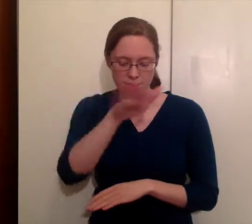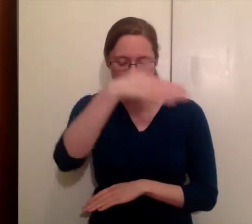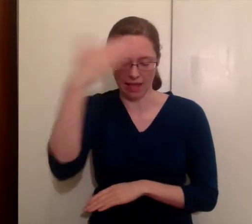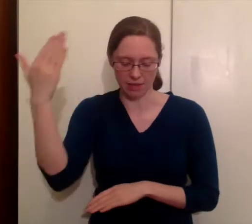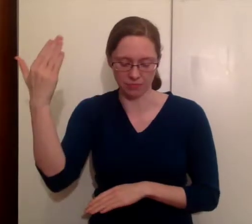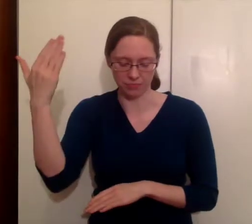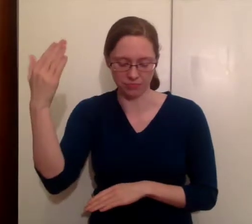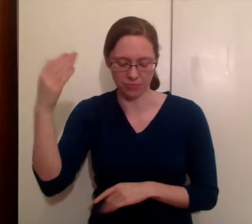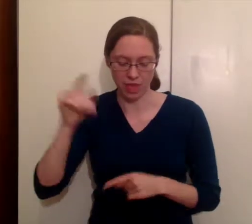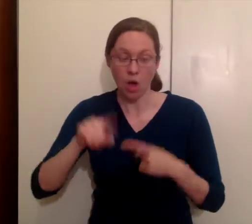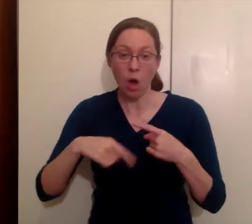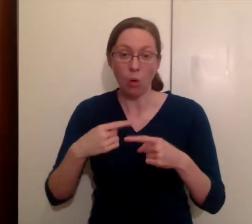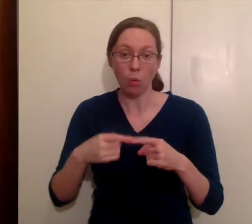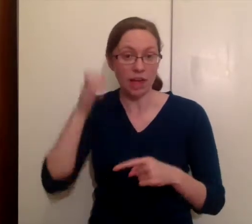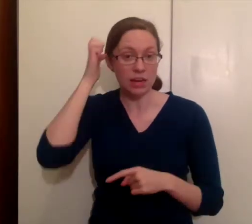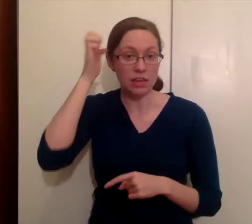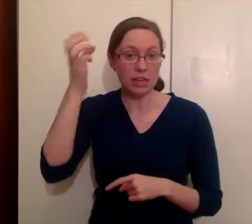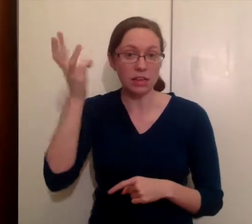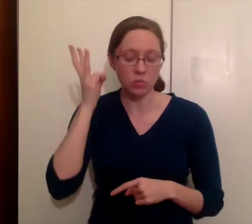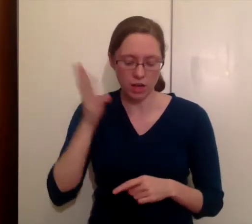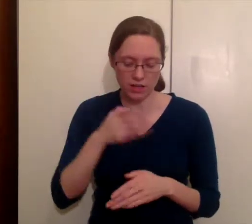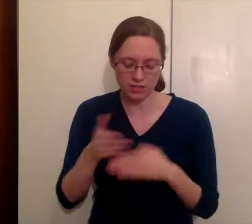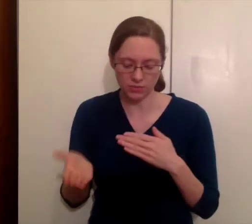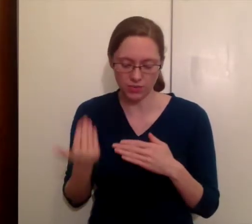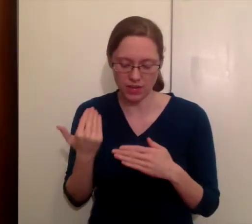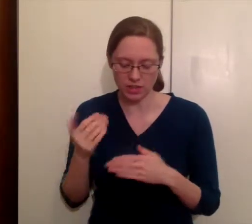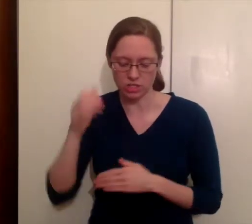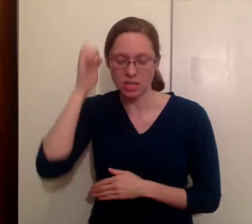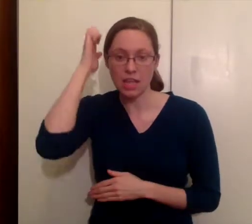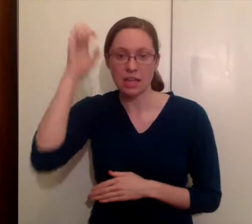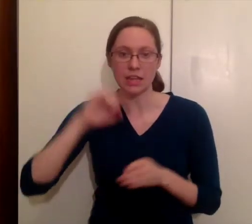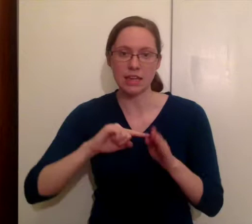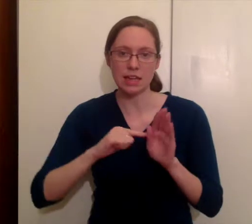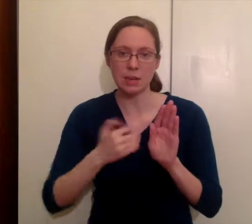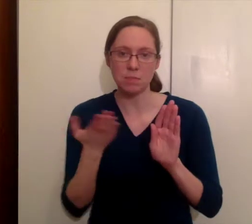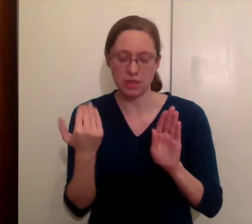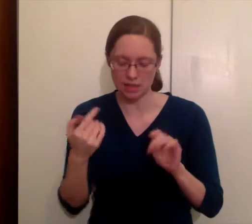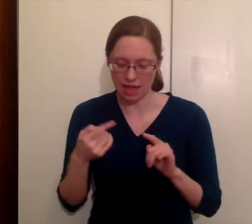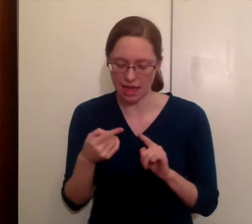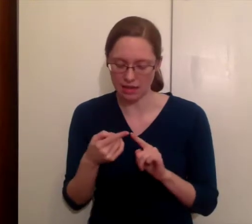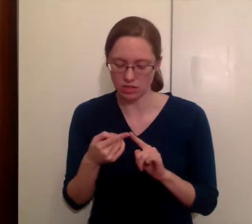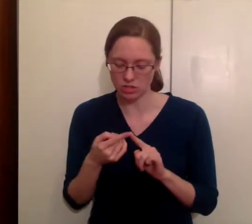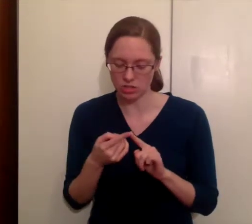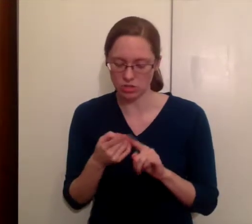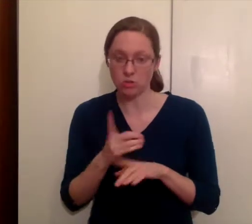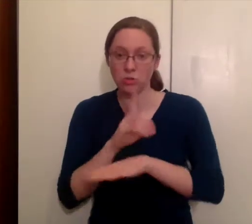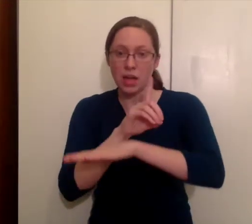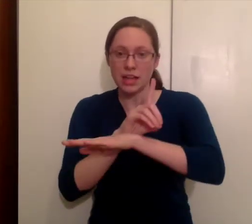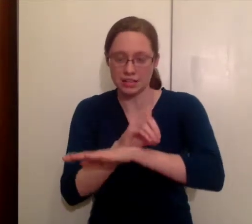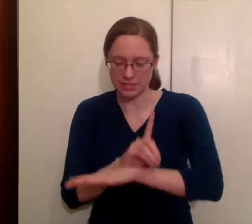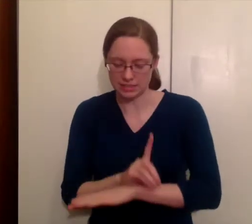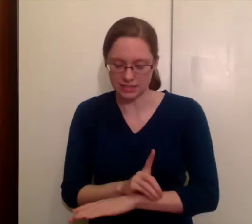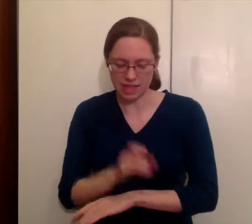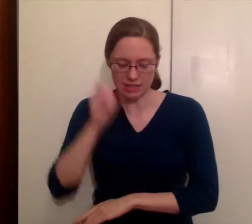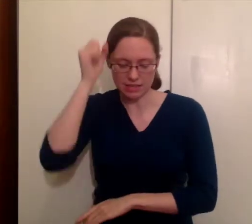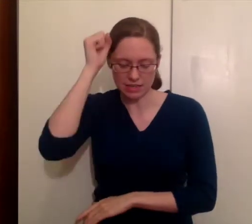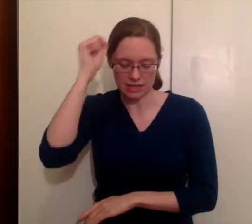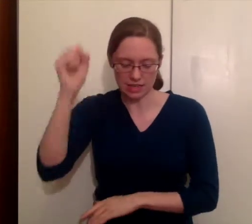sky. When he was finished, he began to descend